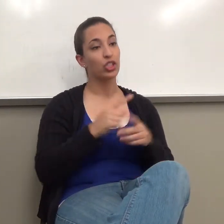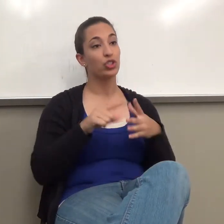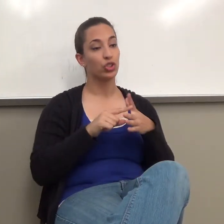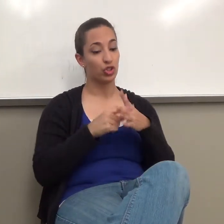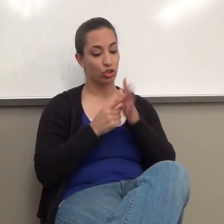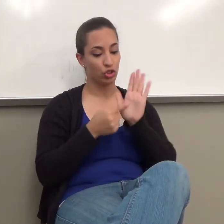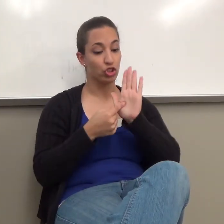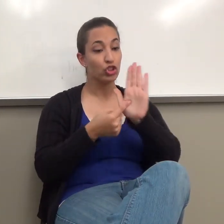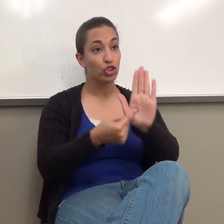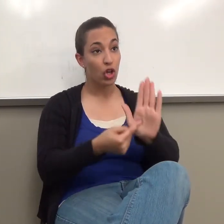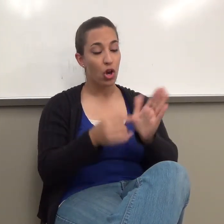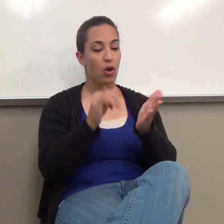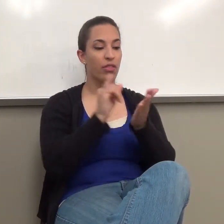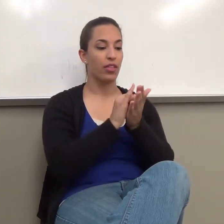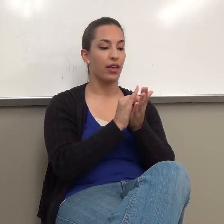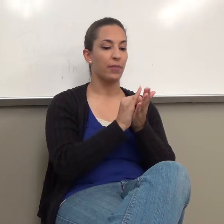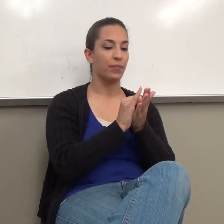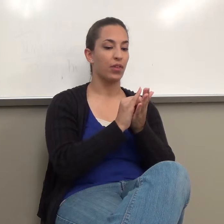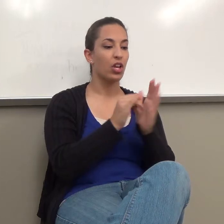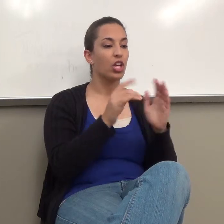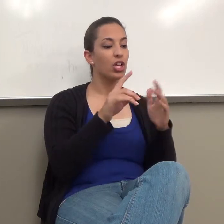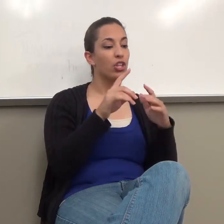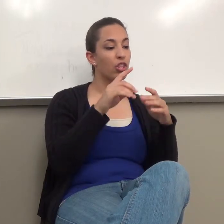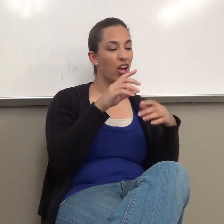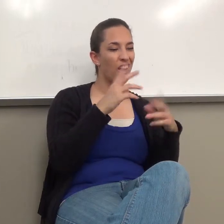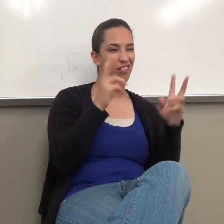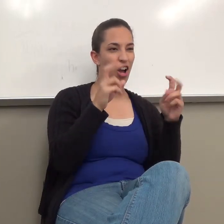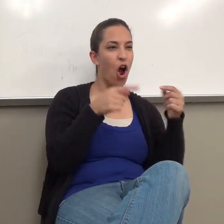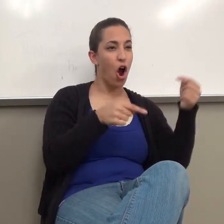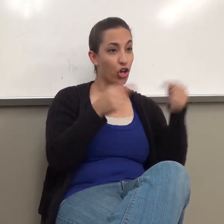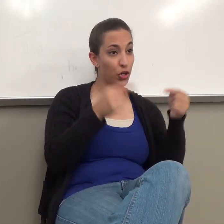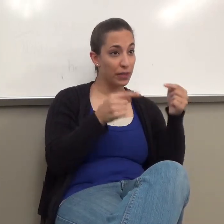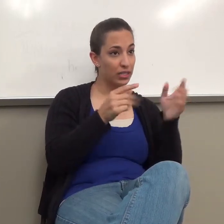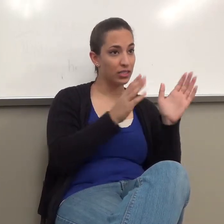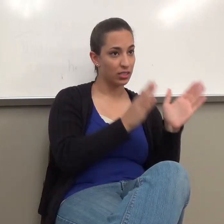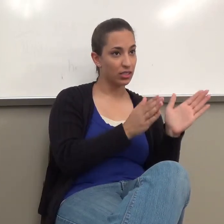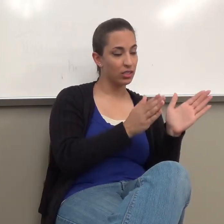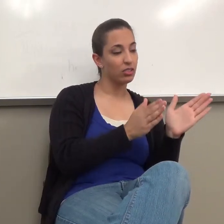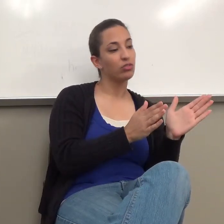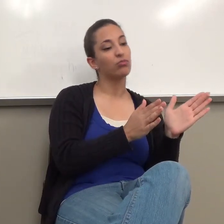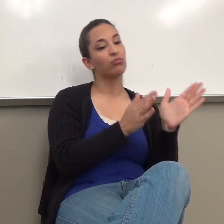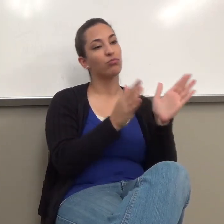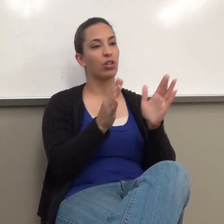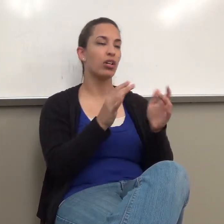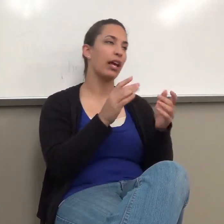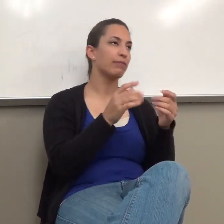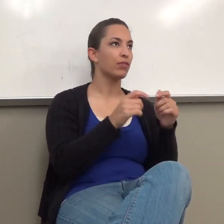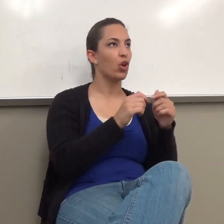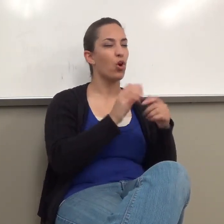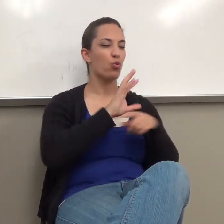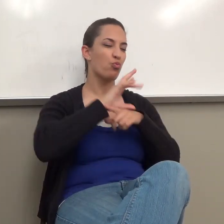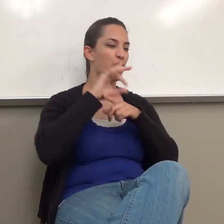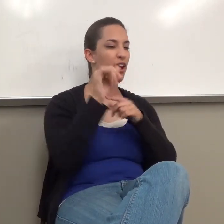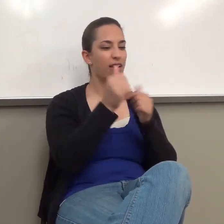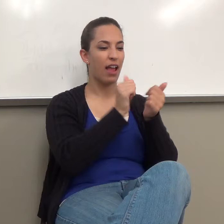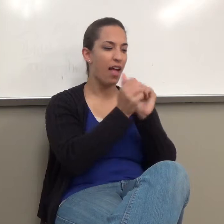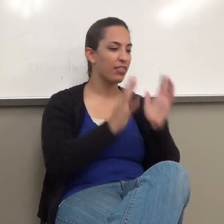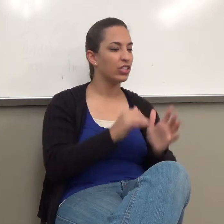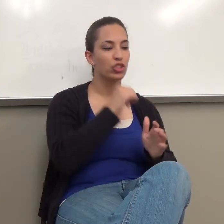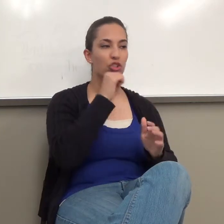is moving from their argument, right? Great athletes do not reach the top by talent alone, but by pushing